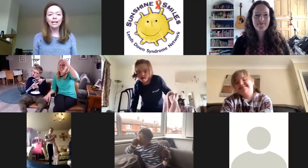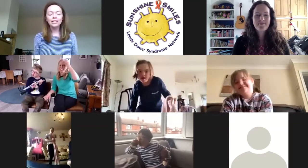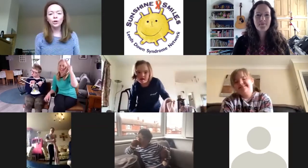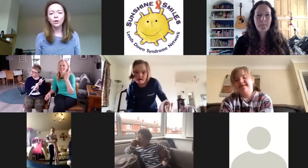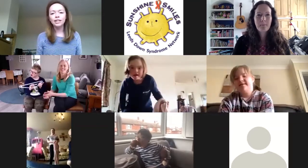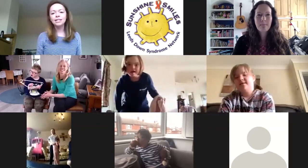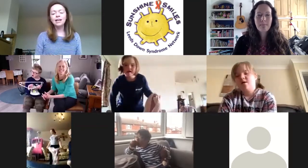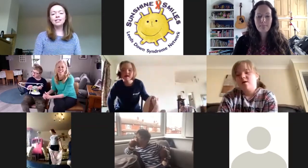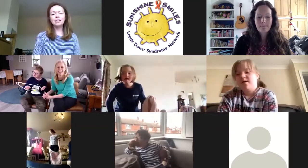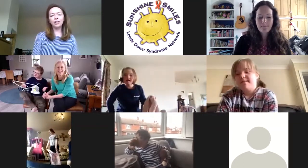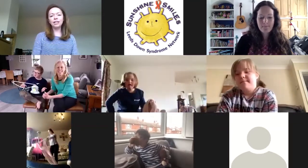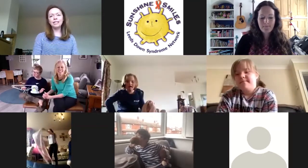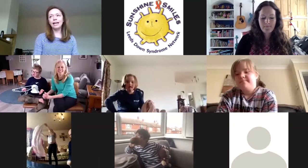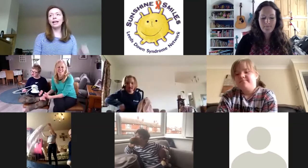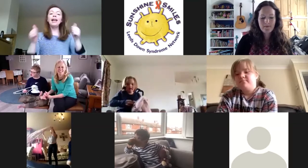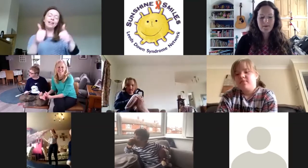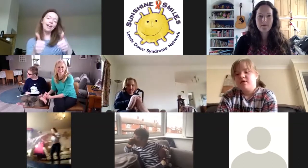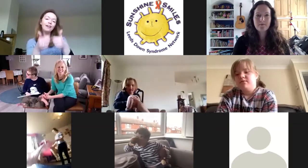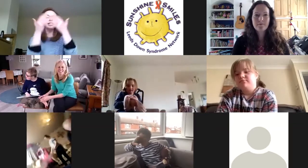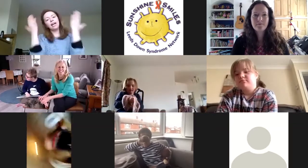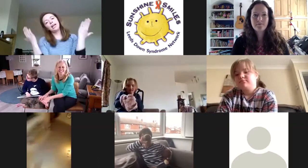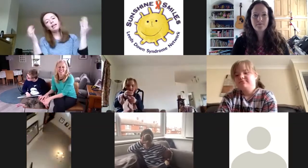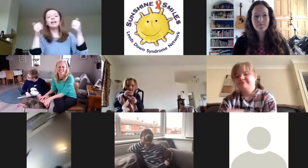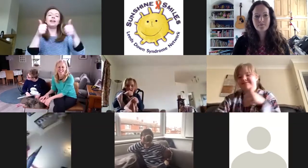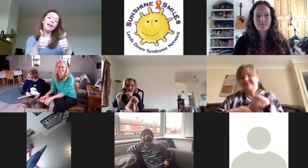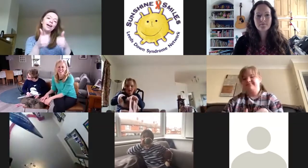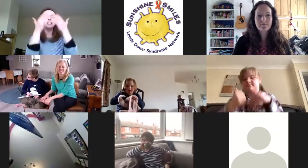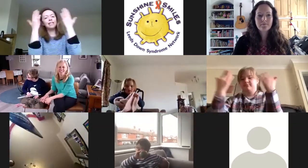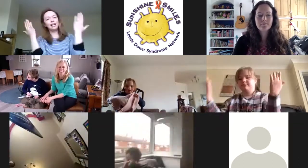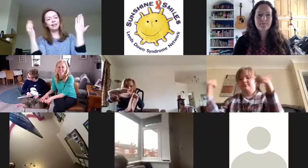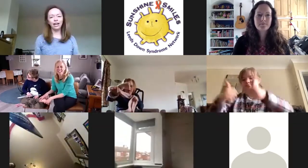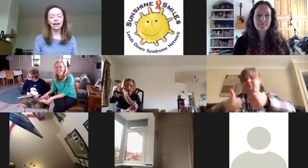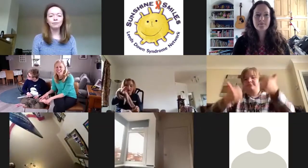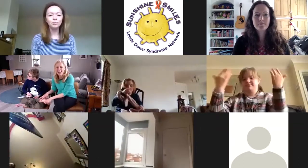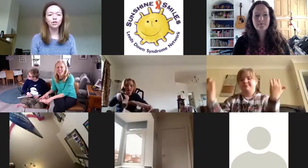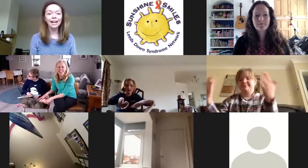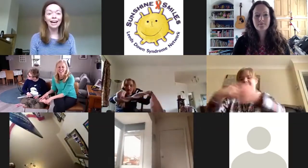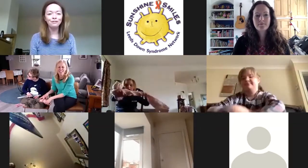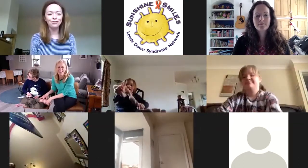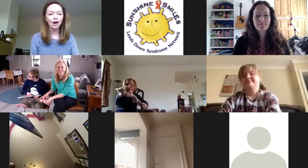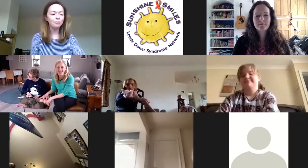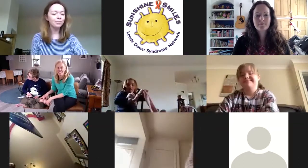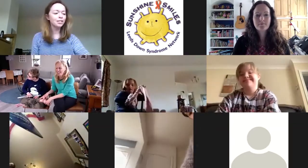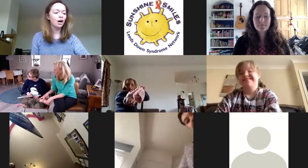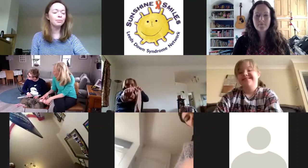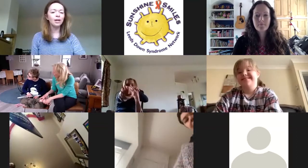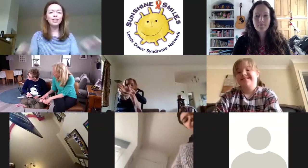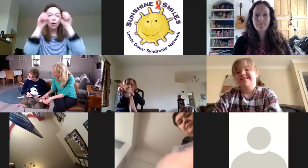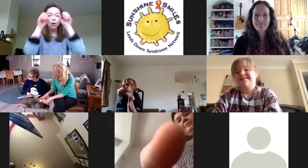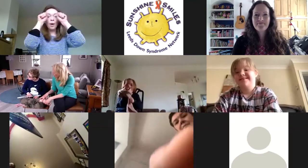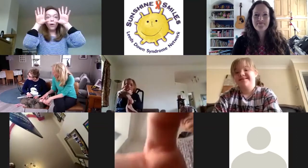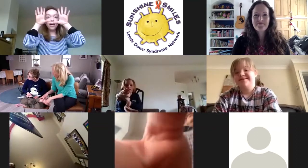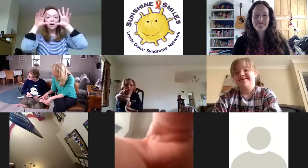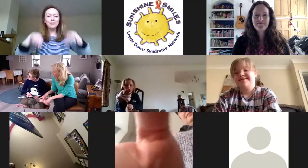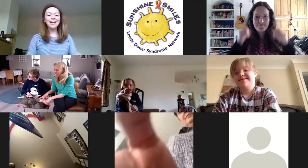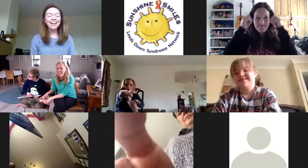we get to the chorus, some of you can sing, lovely day, lovely day. Okay, should we try again from the top? So when